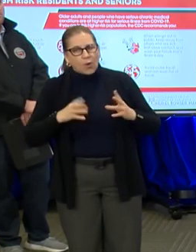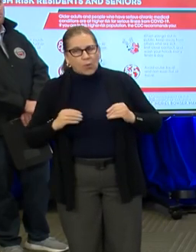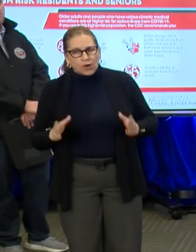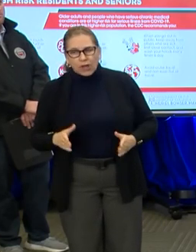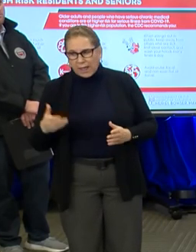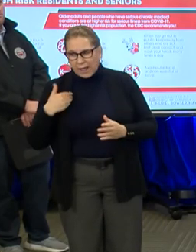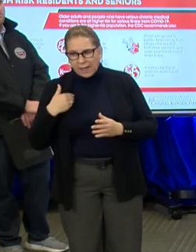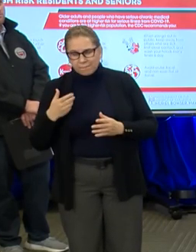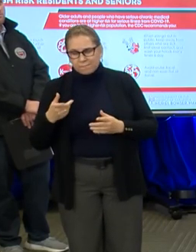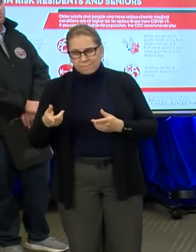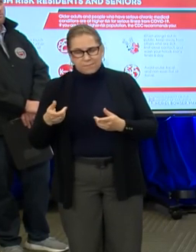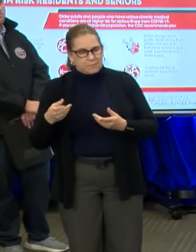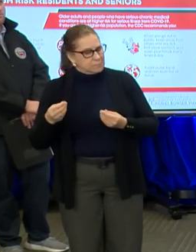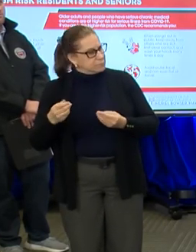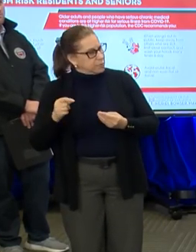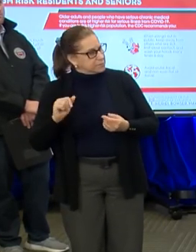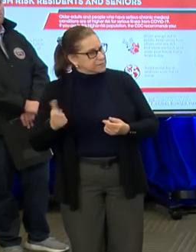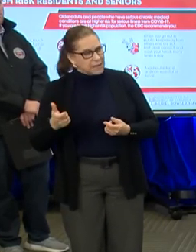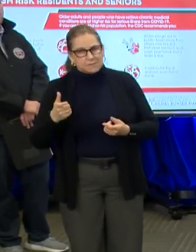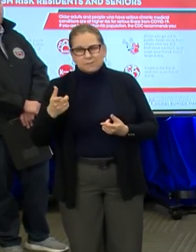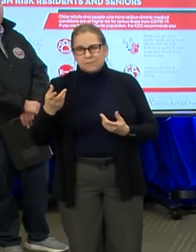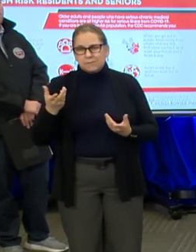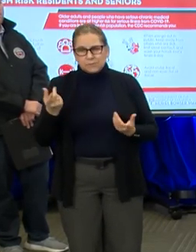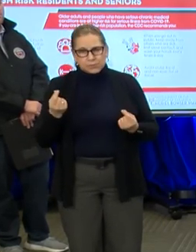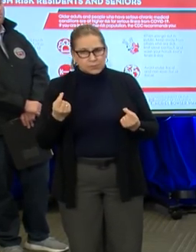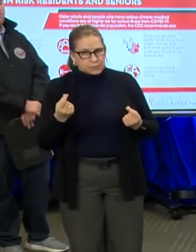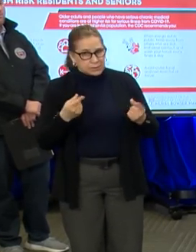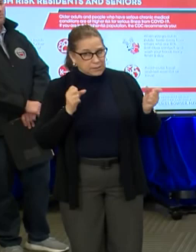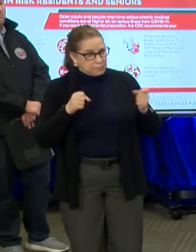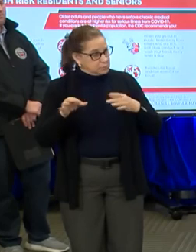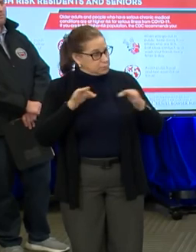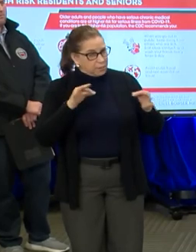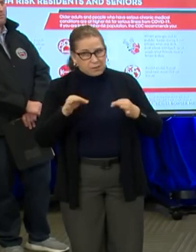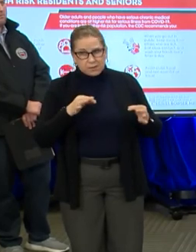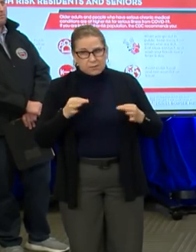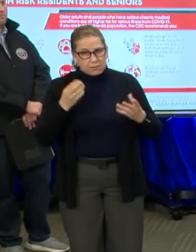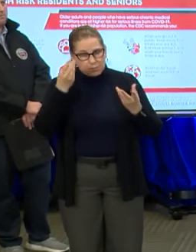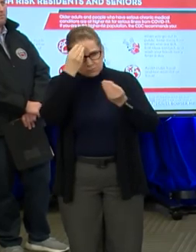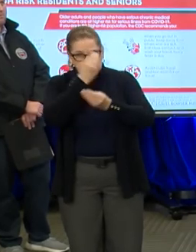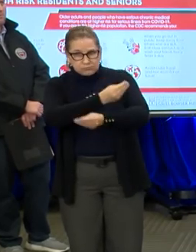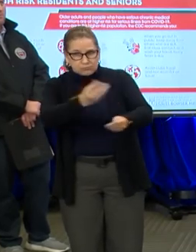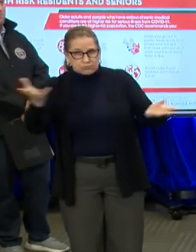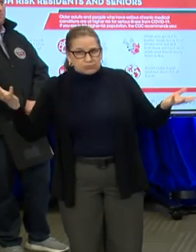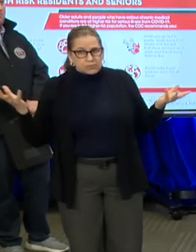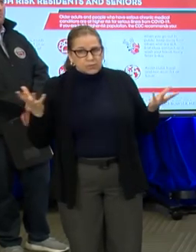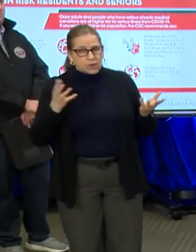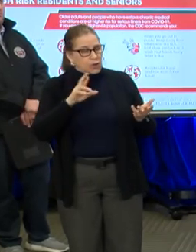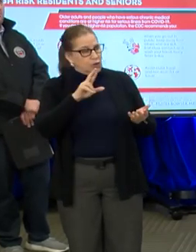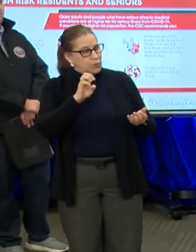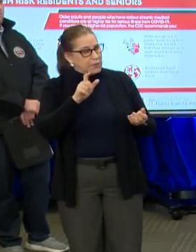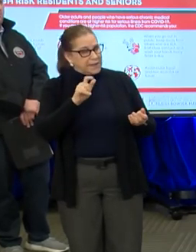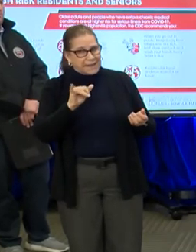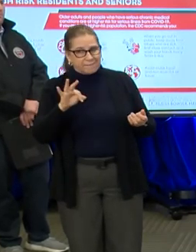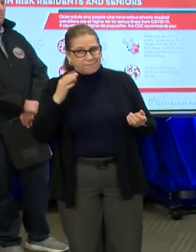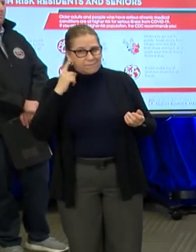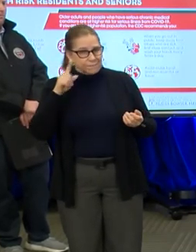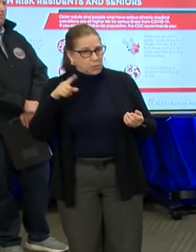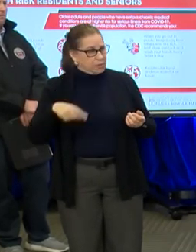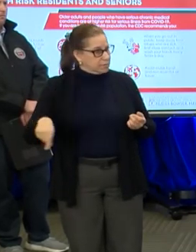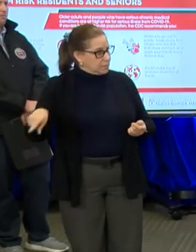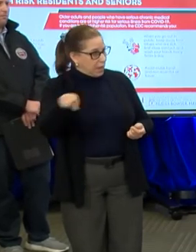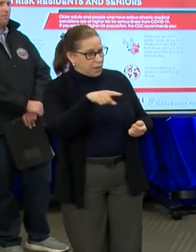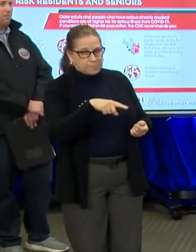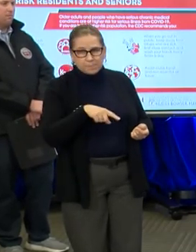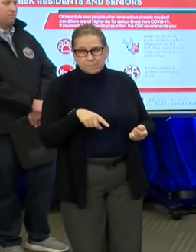you tell property owners if you're planning on giving them any kind of relief at all on paying their property? Well, I will